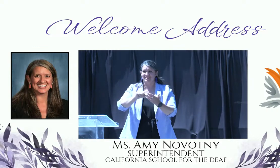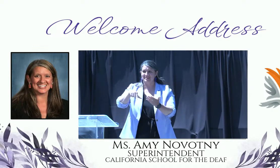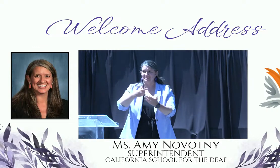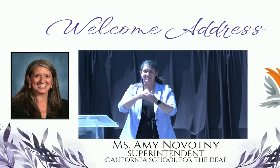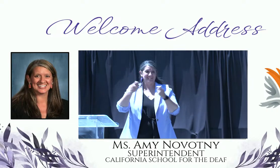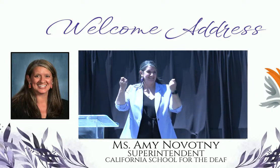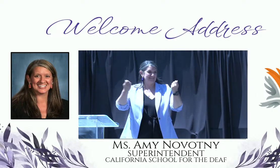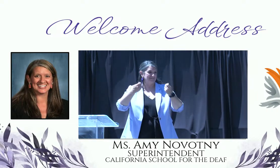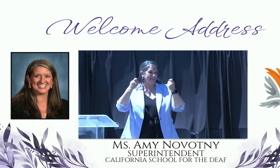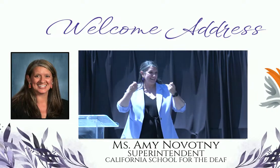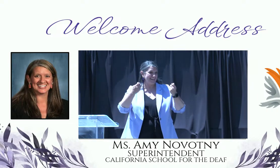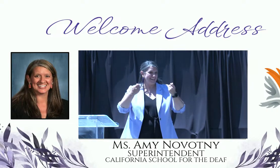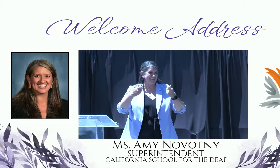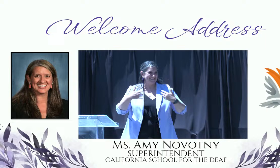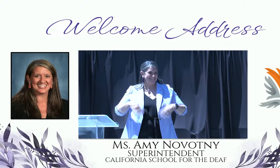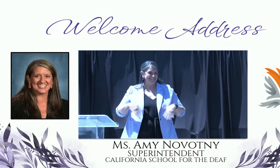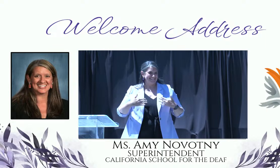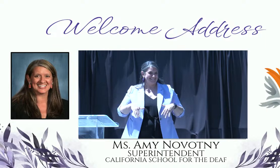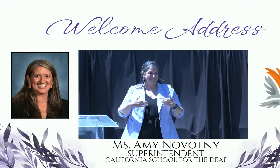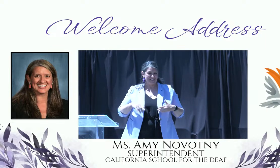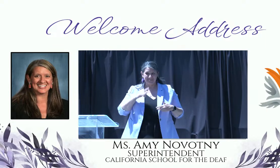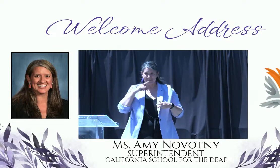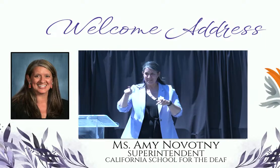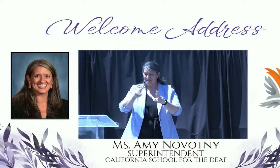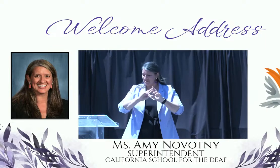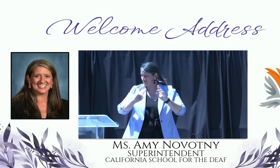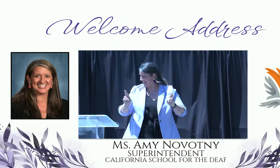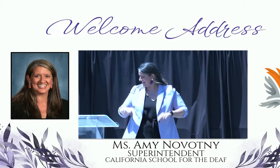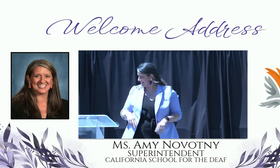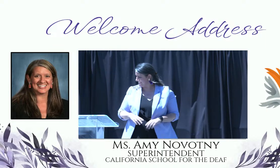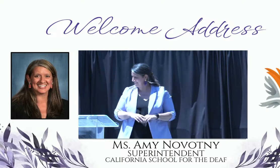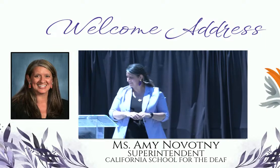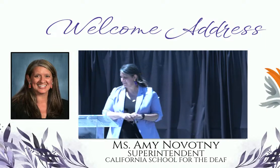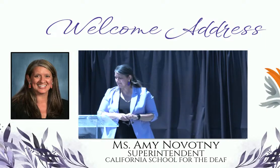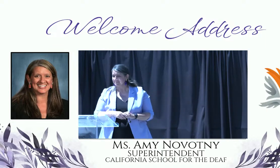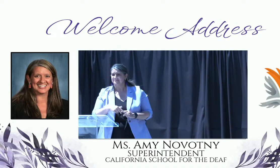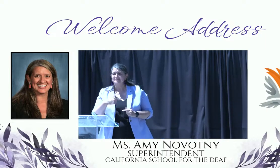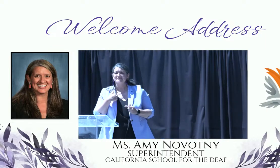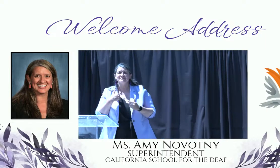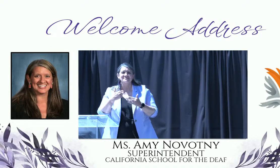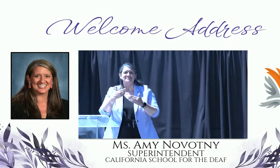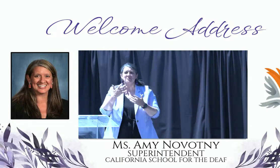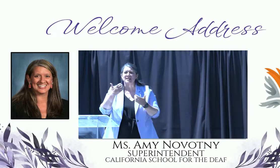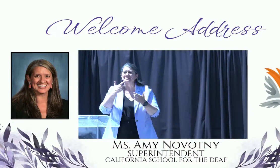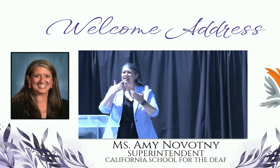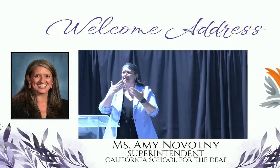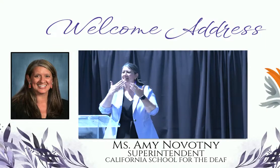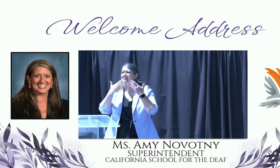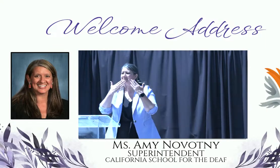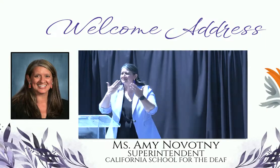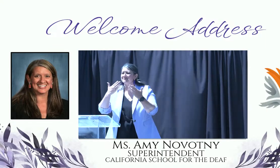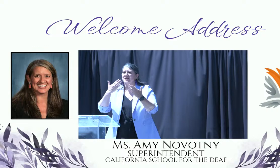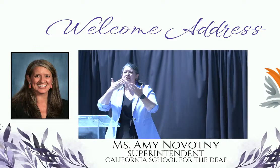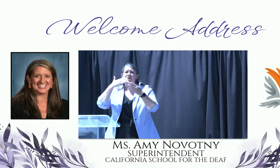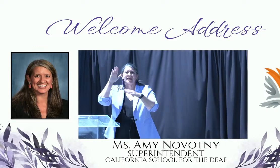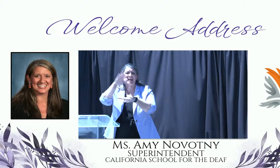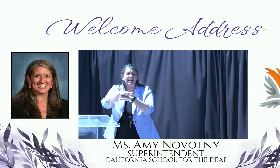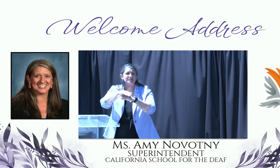now we have come to this moment of the graduation celebration and ceremony. I do want to